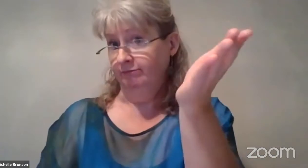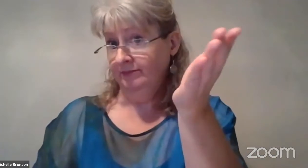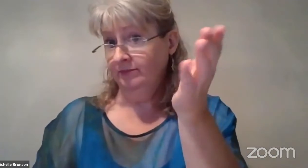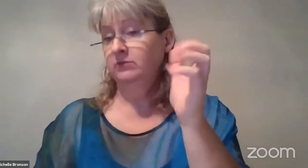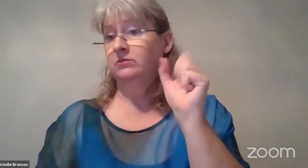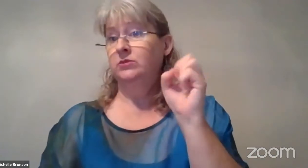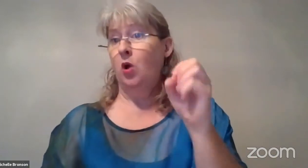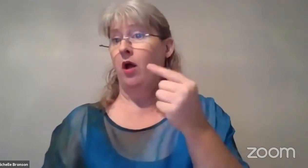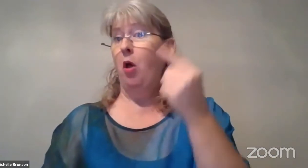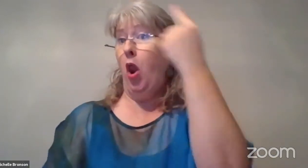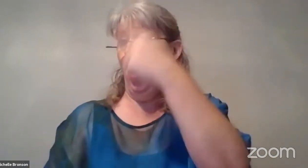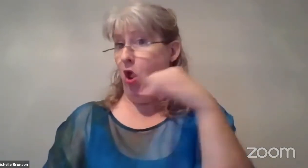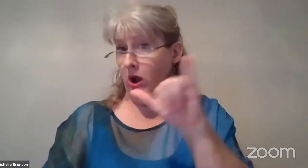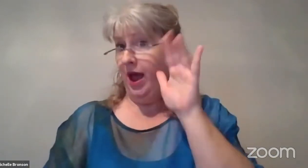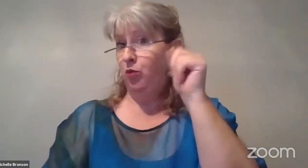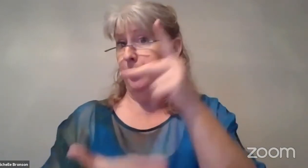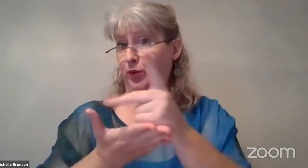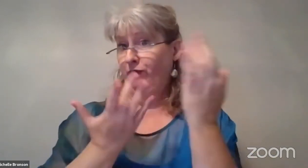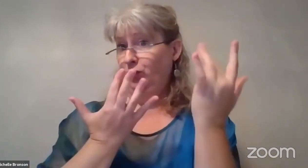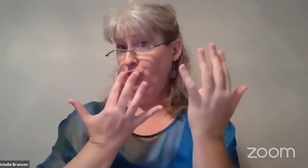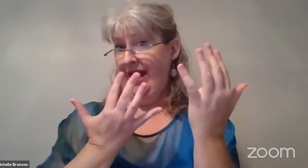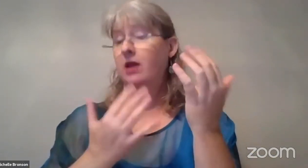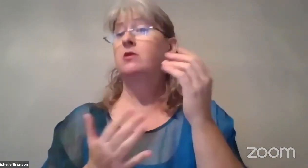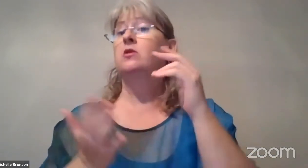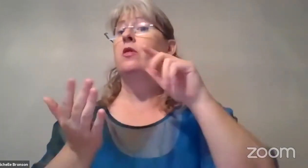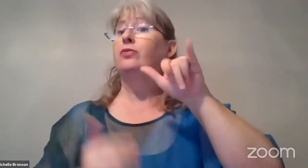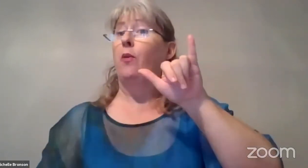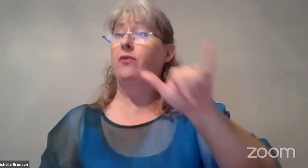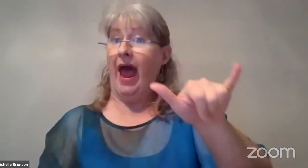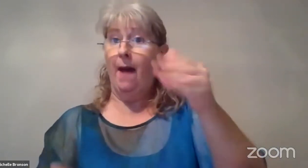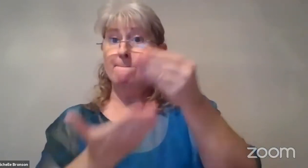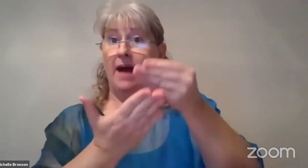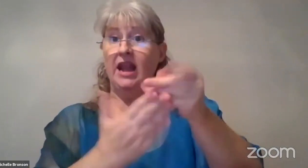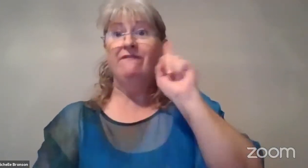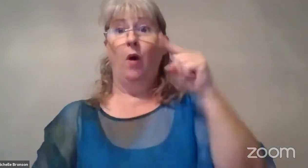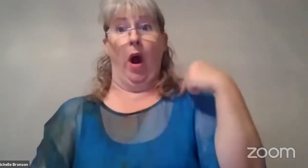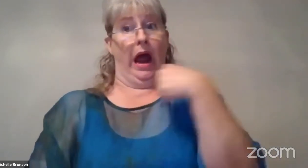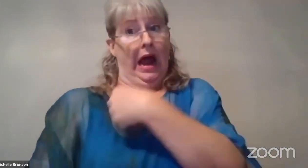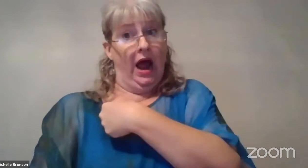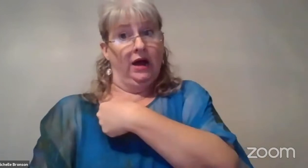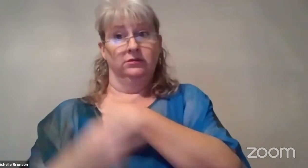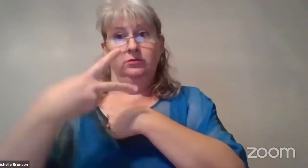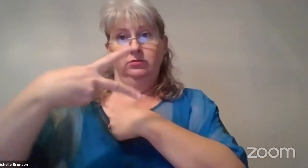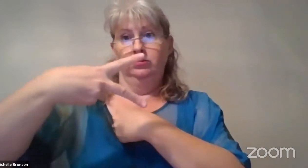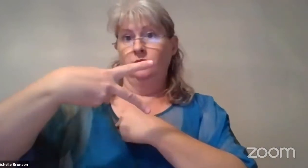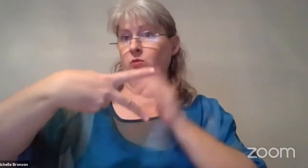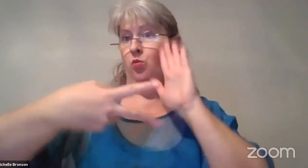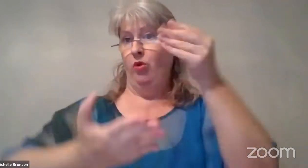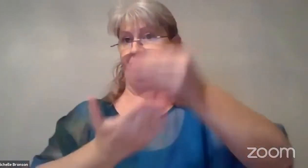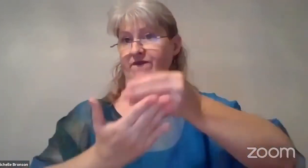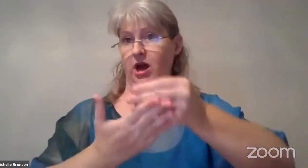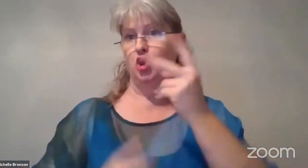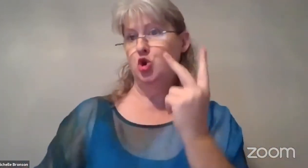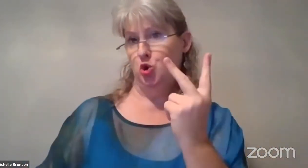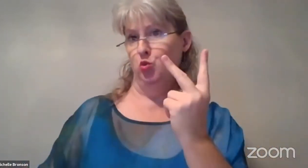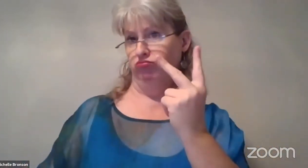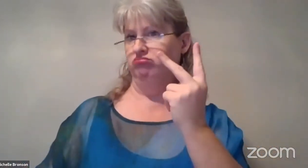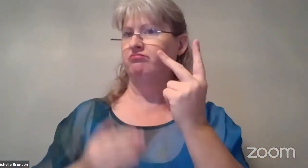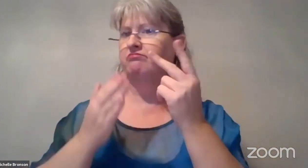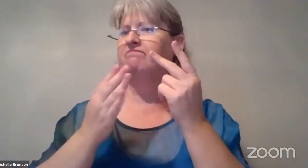improved. They are very impressed with the submission. We are awaiting approval. Those monies will fund